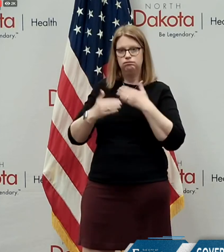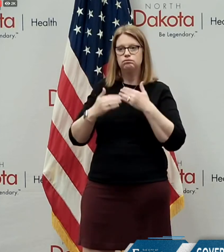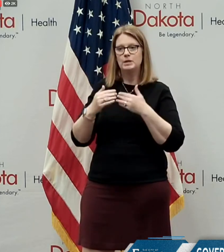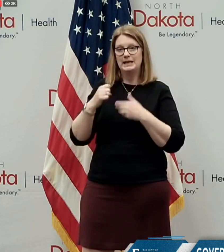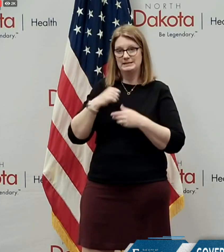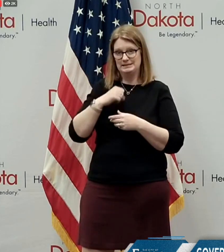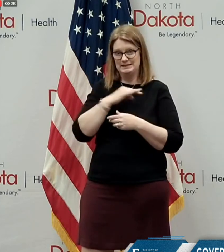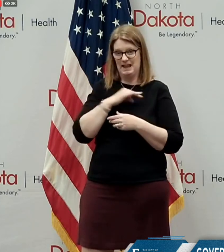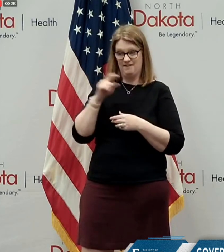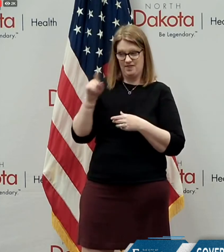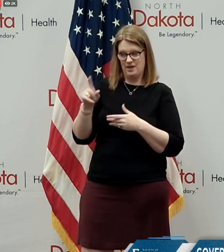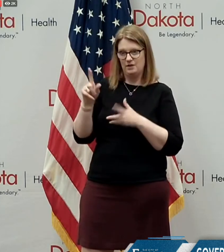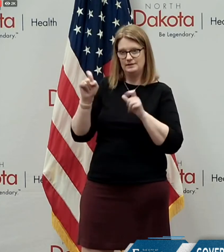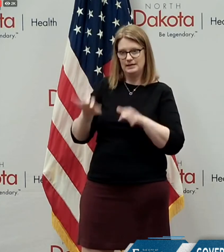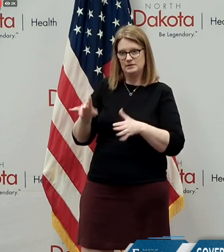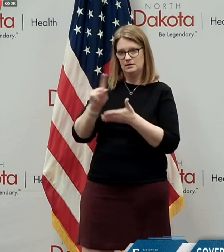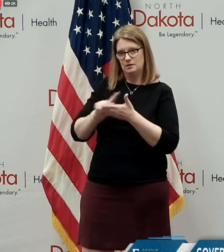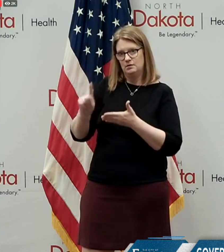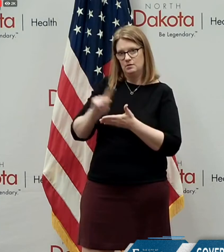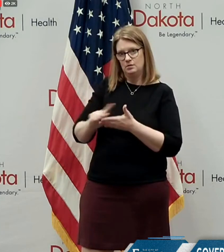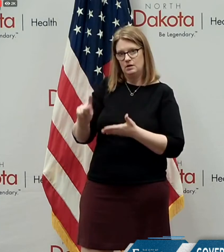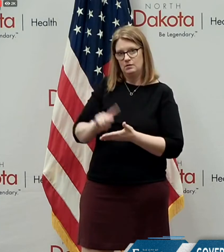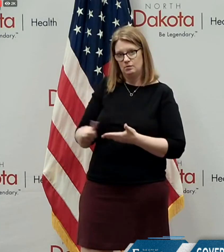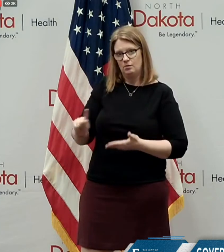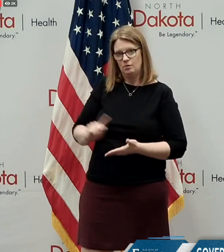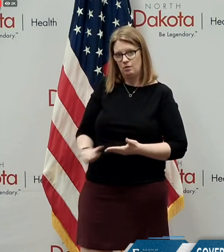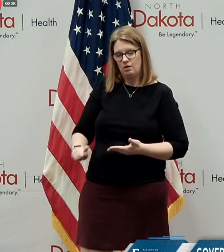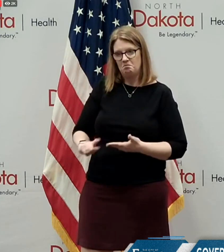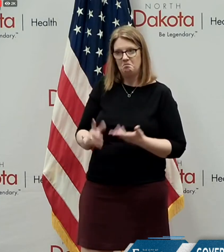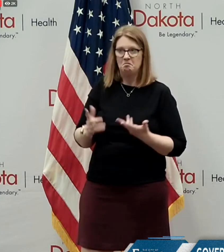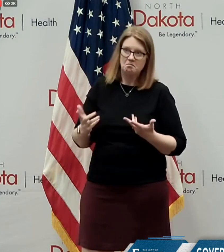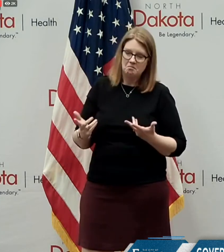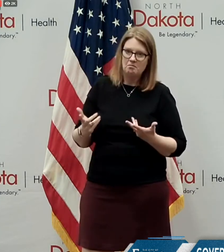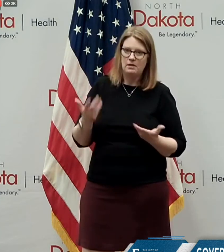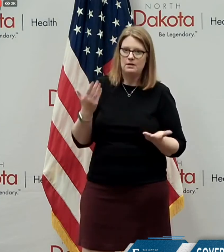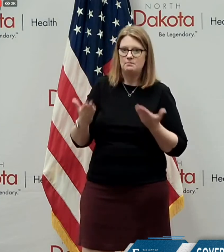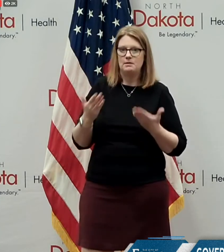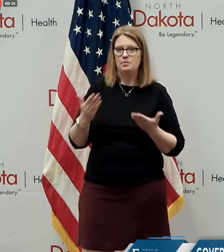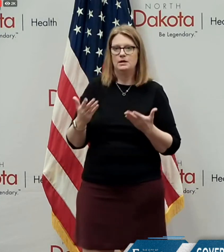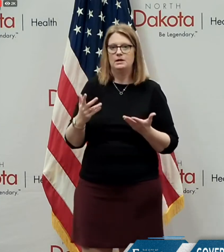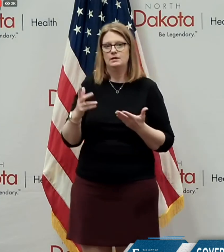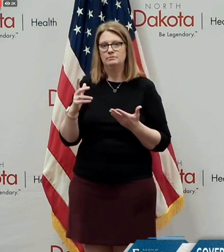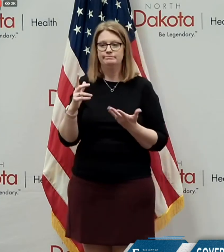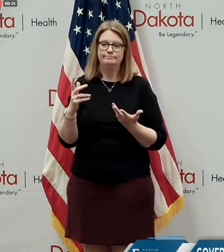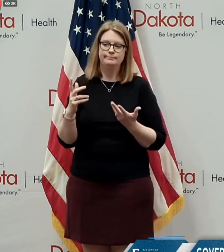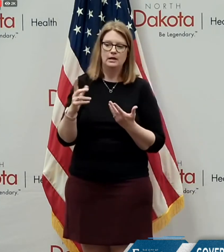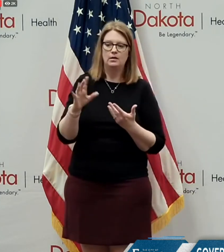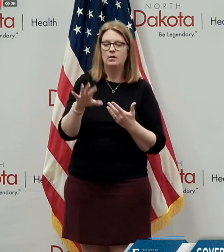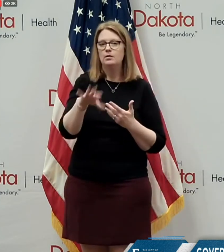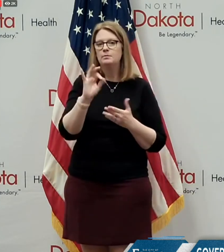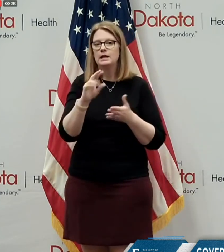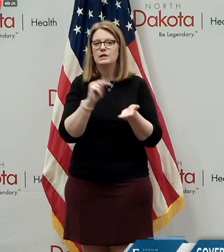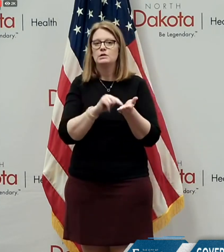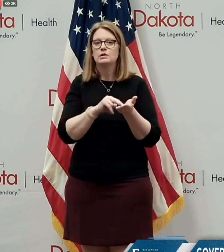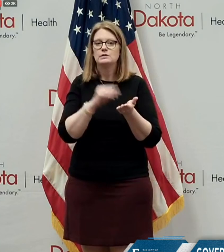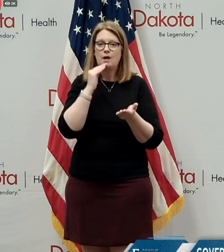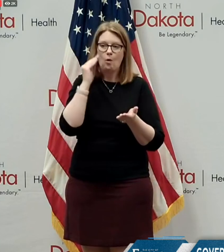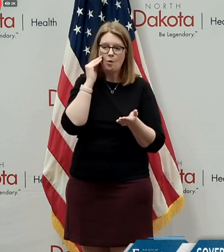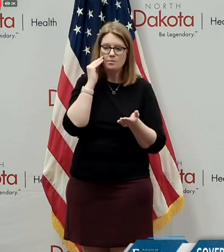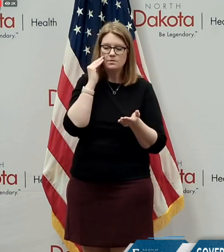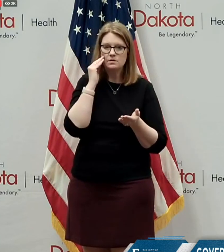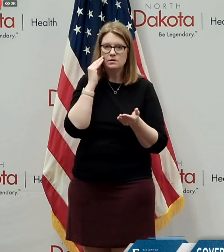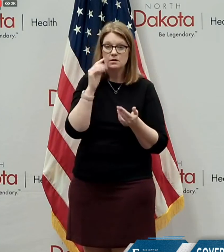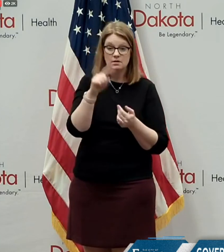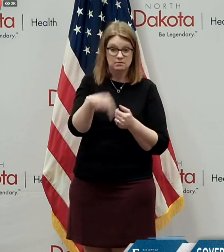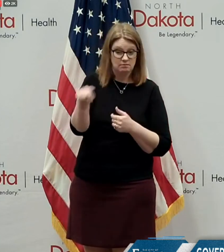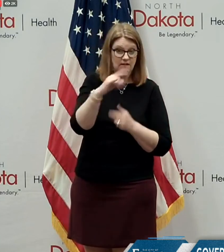basis, we might have enough testing capacity to pick some nursing homes and say, that all visitors going into certain nursing homes need to